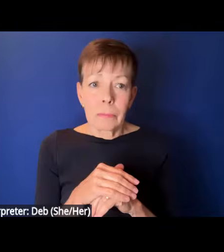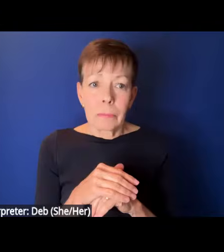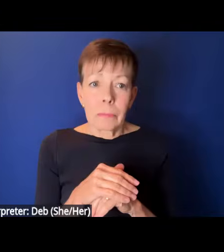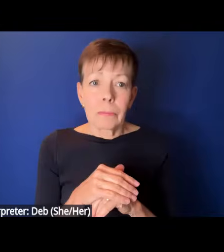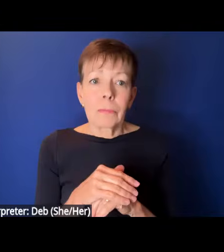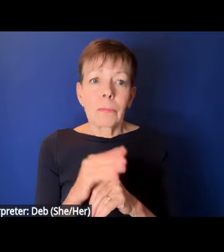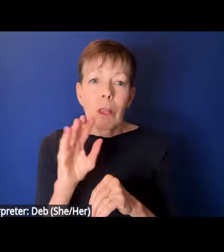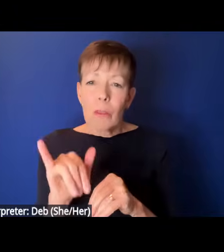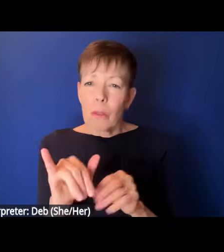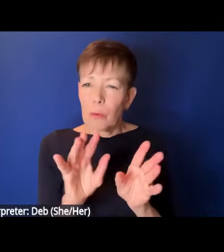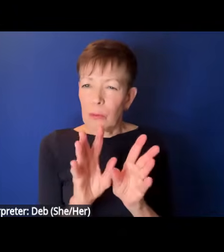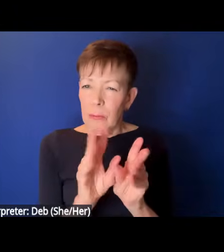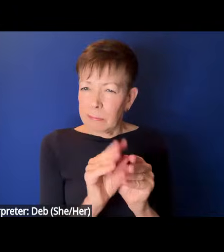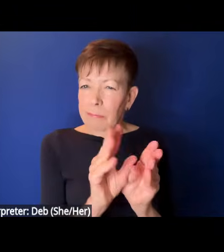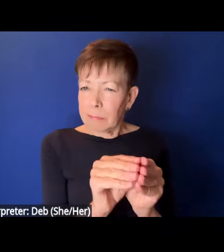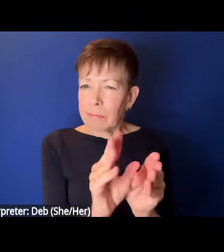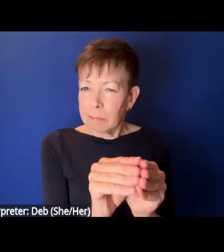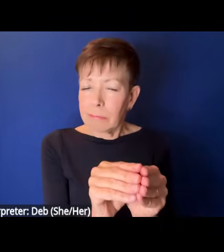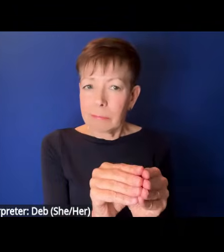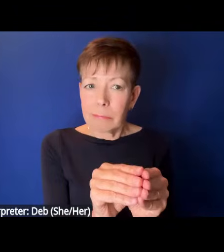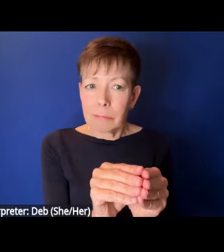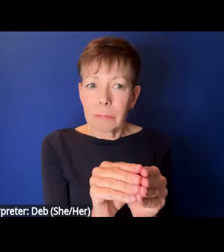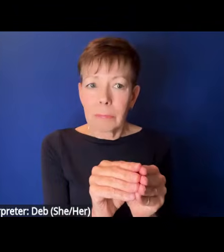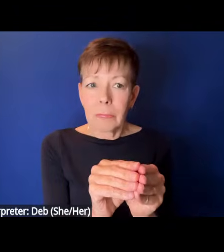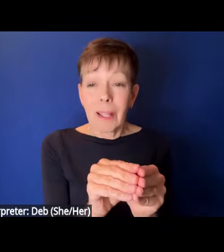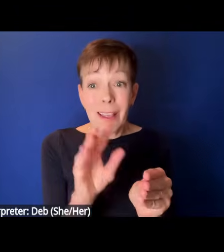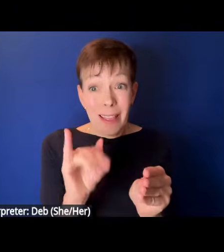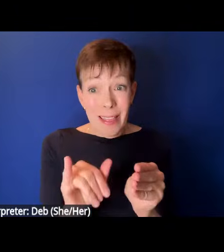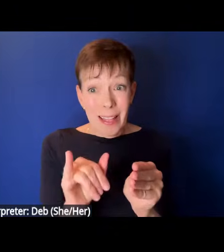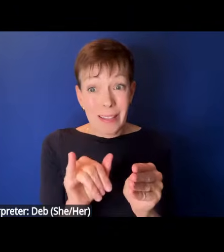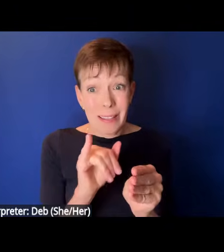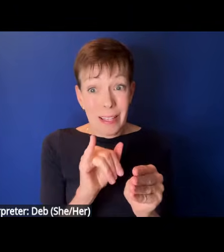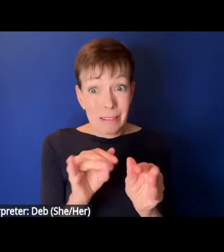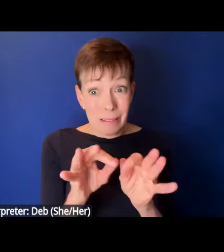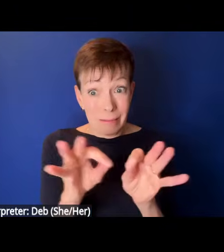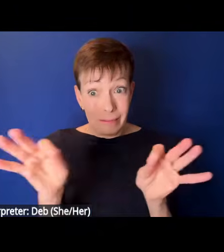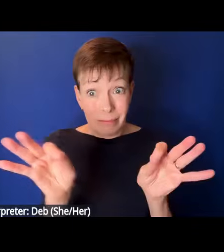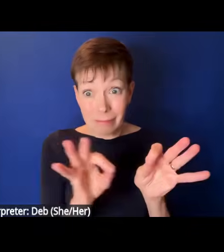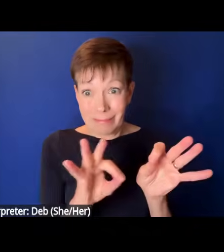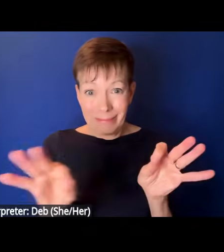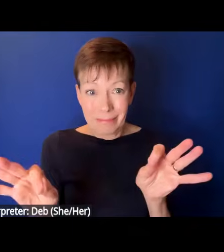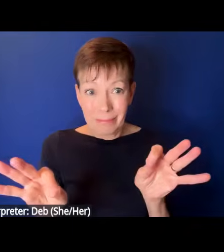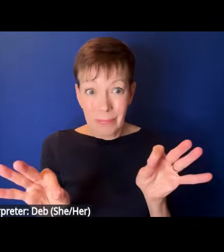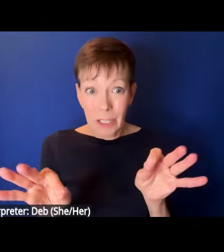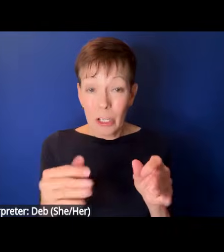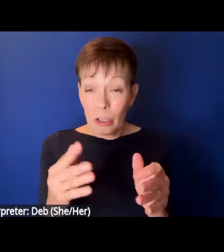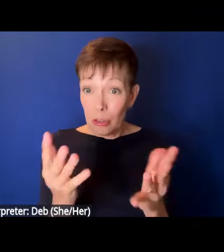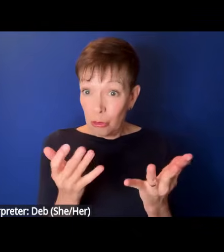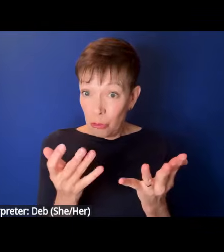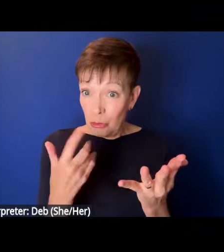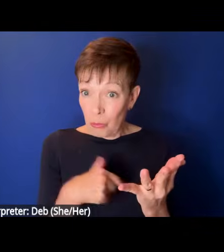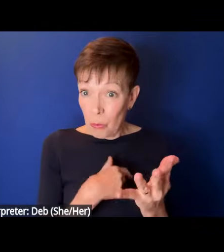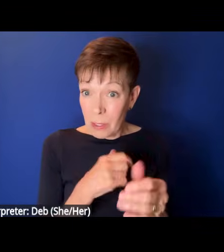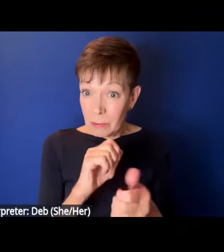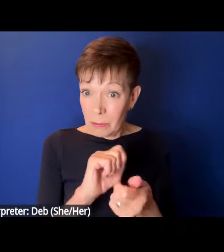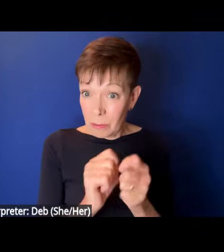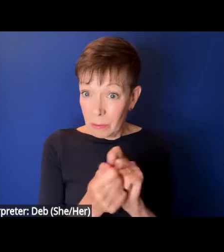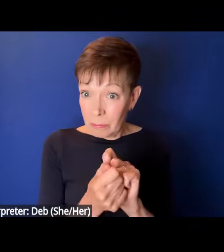consultation and review of the plans. So that's quite a mouthful. Did you want us to put that into a motion? Would that be